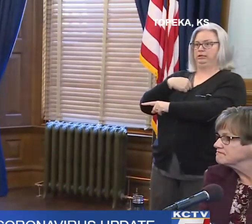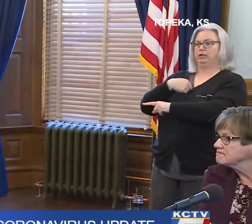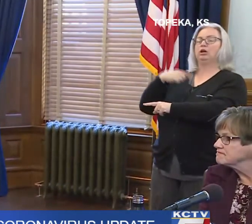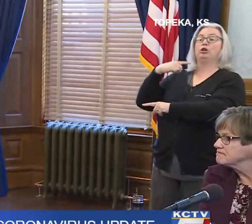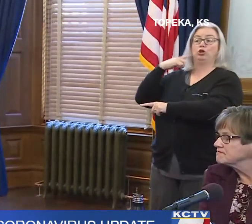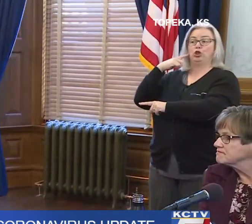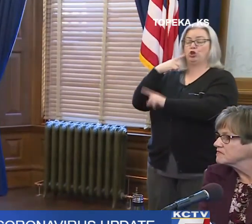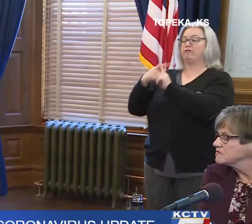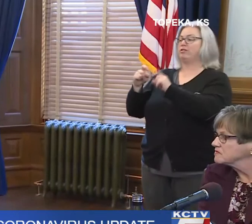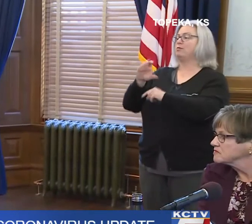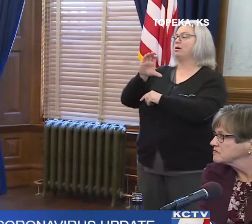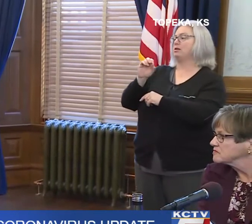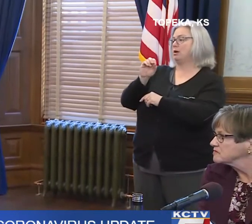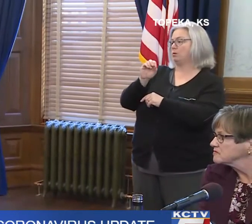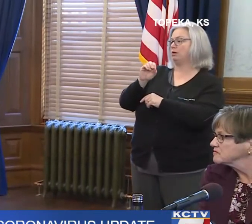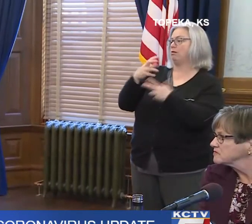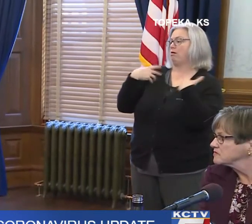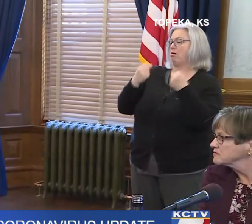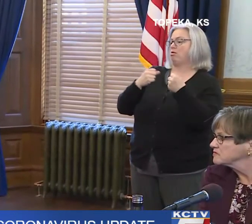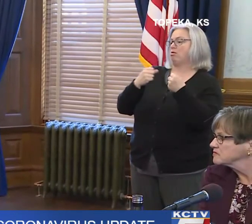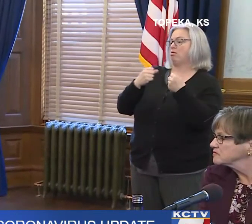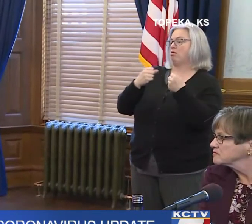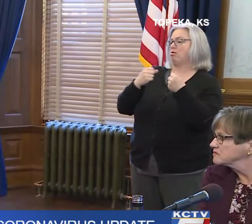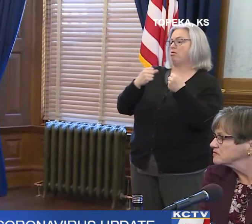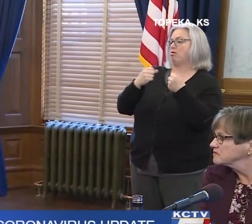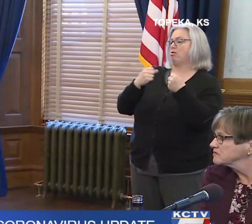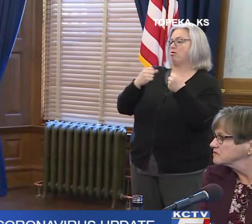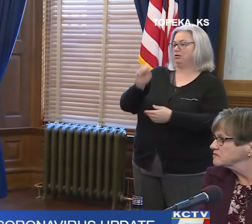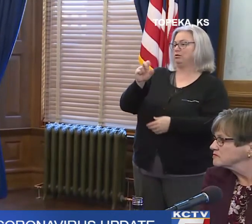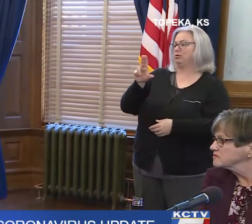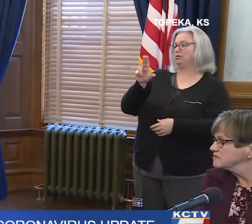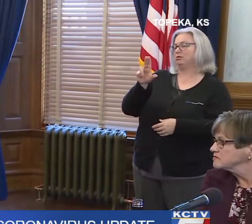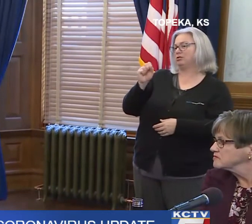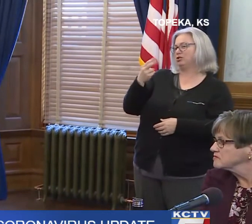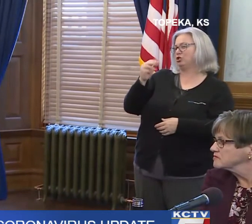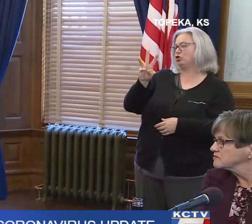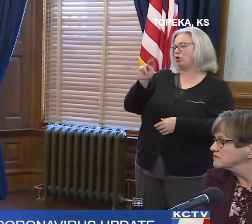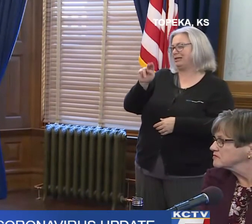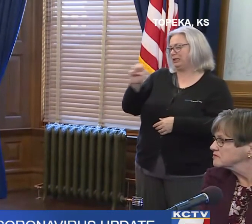about it from the county health officer here in Shawnee.